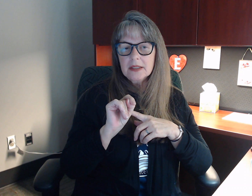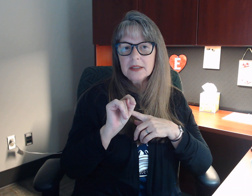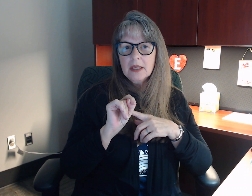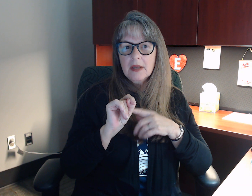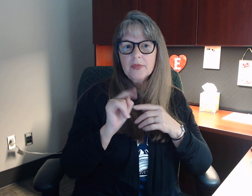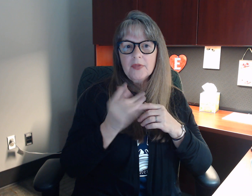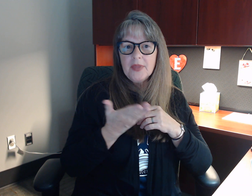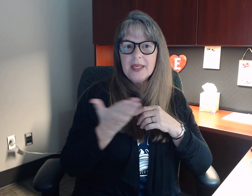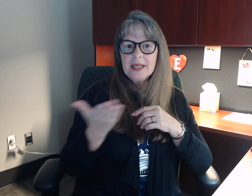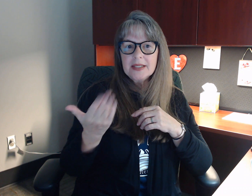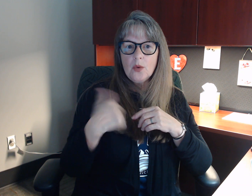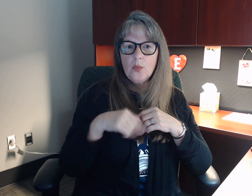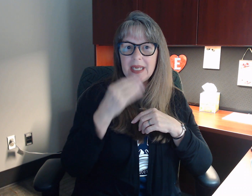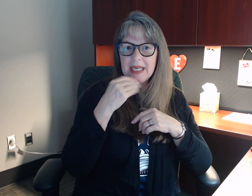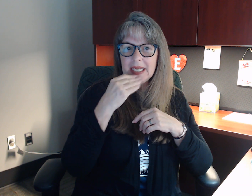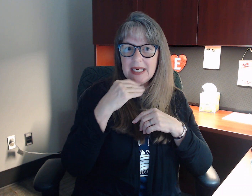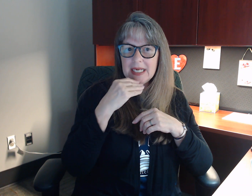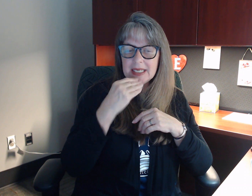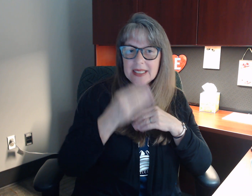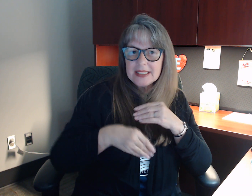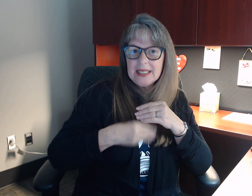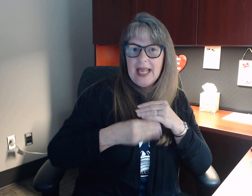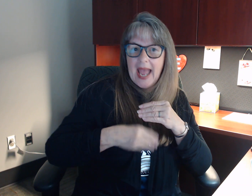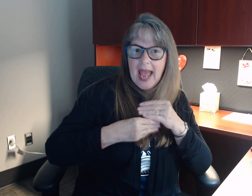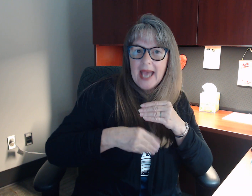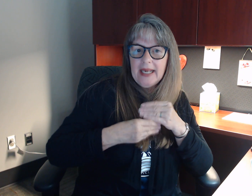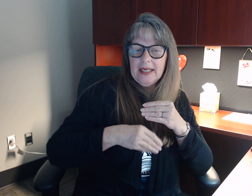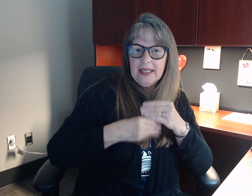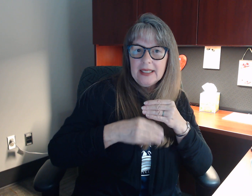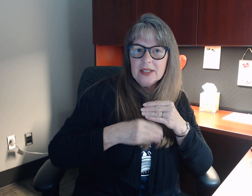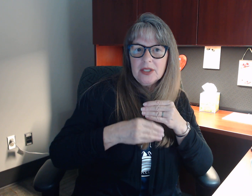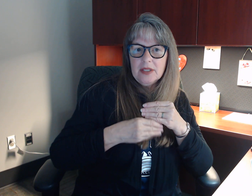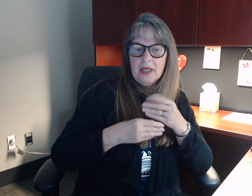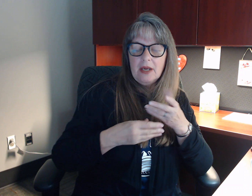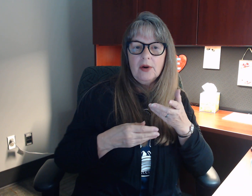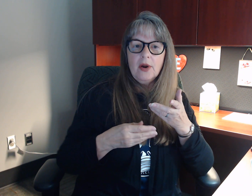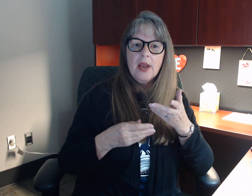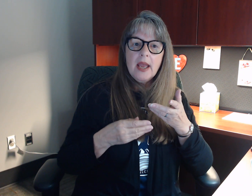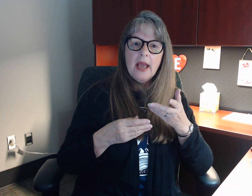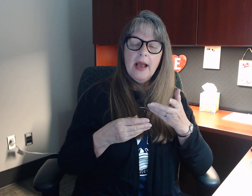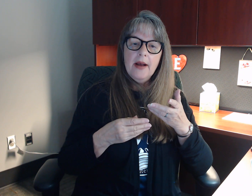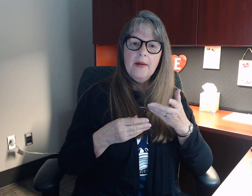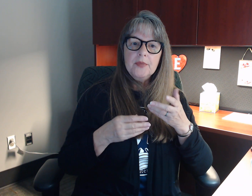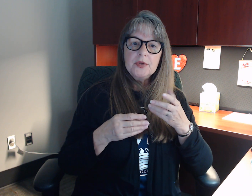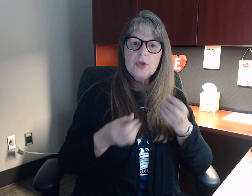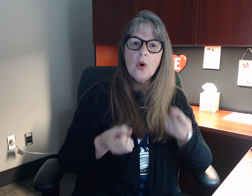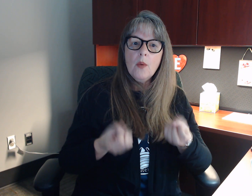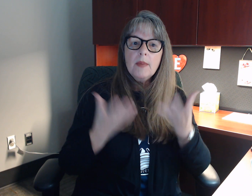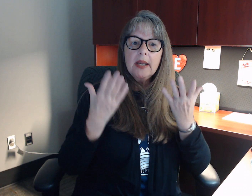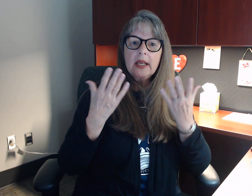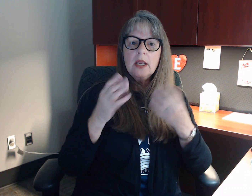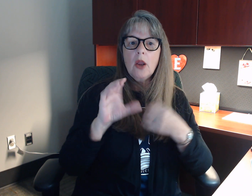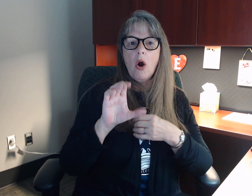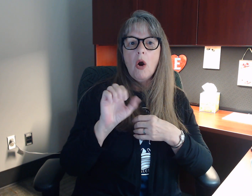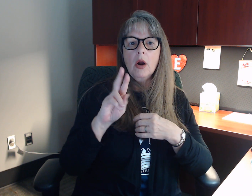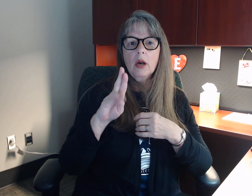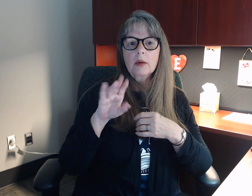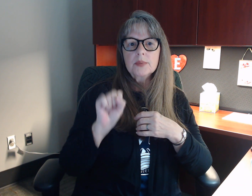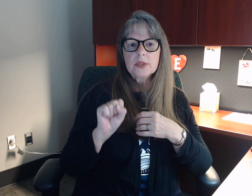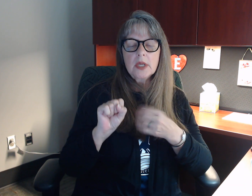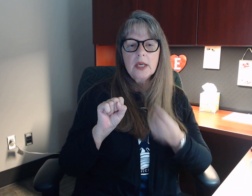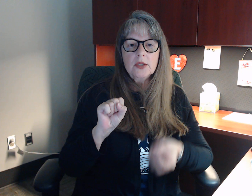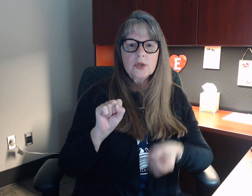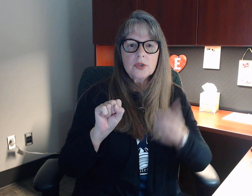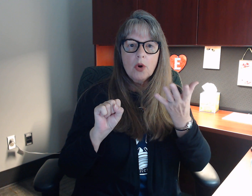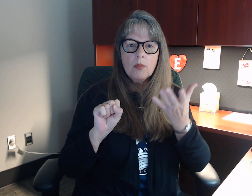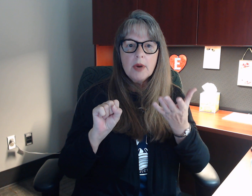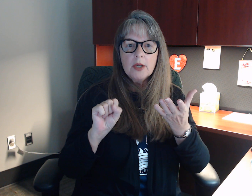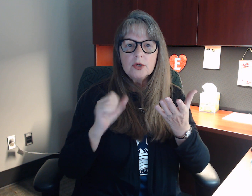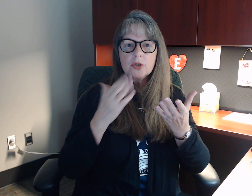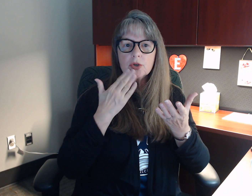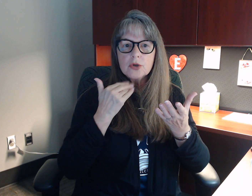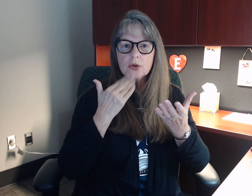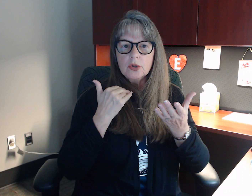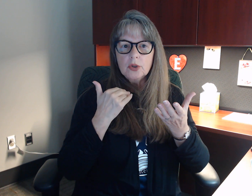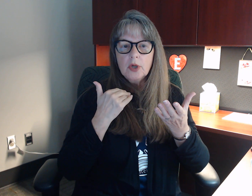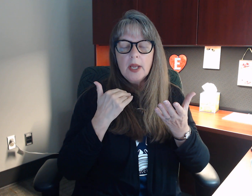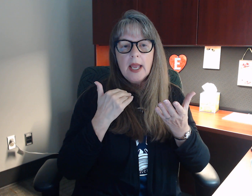The things that we eat is added into there. So many carbs and so much sugar. And